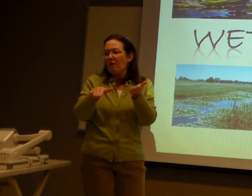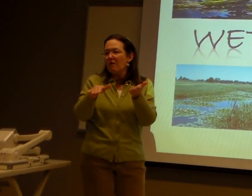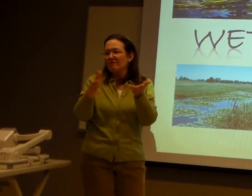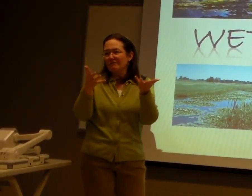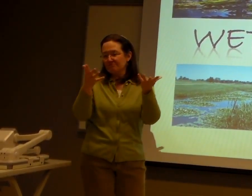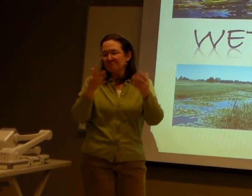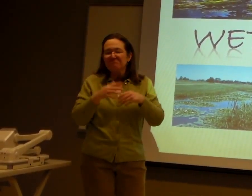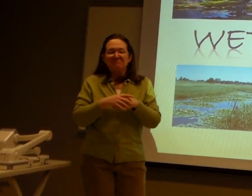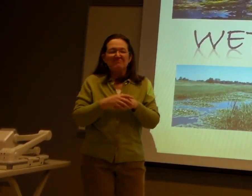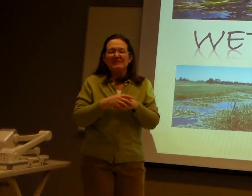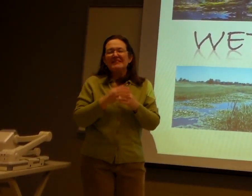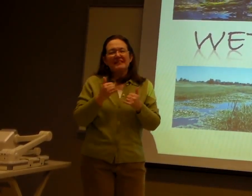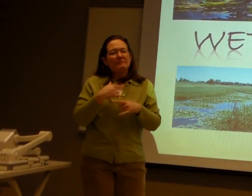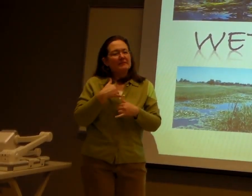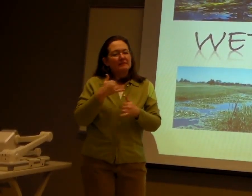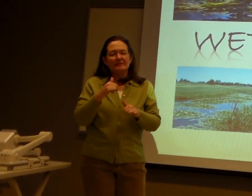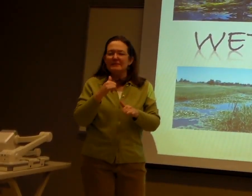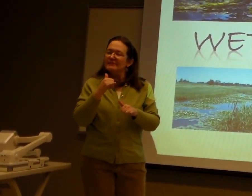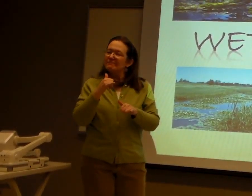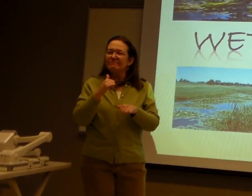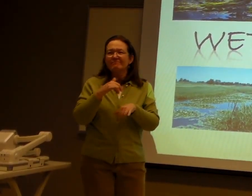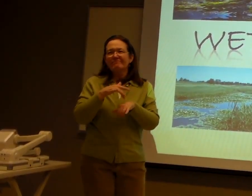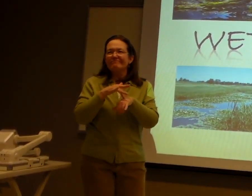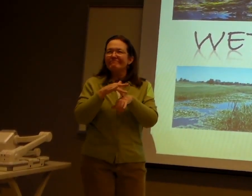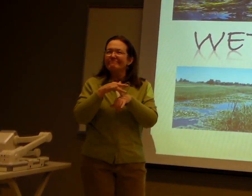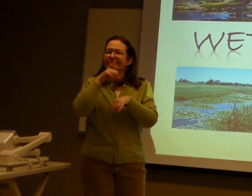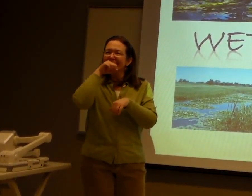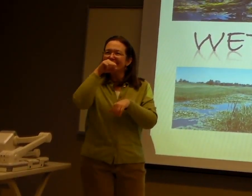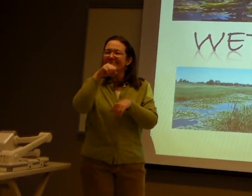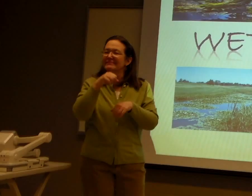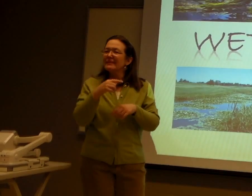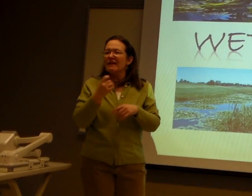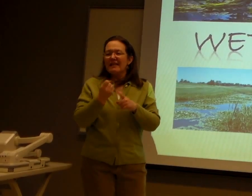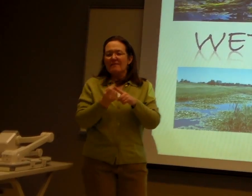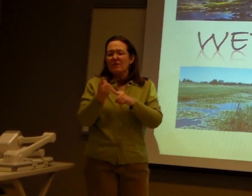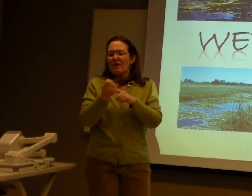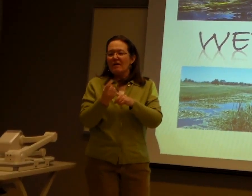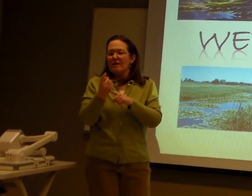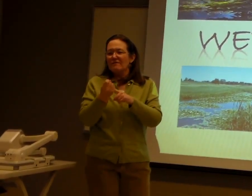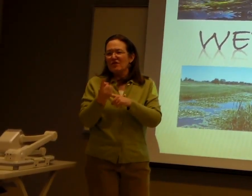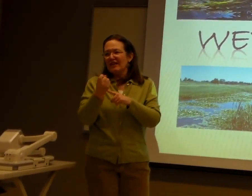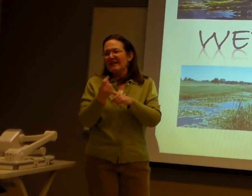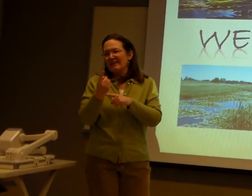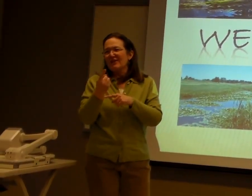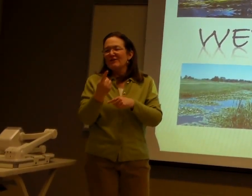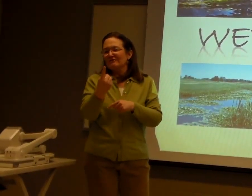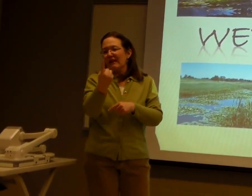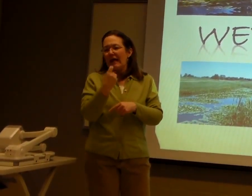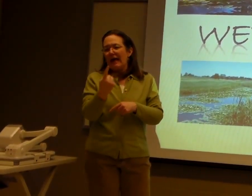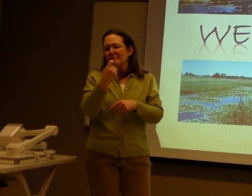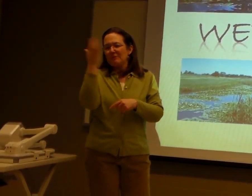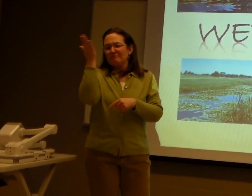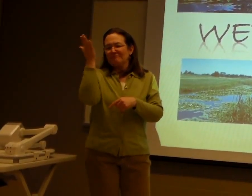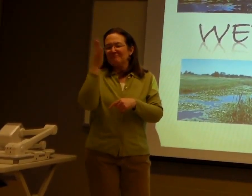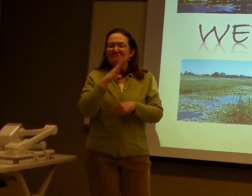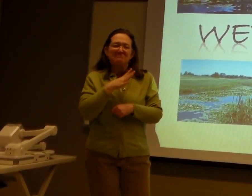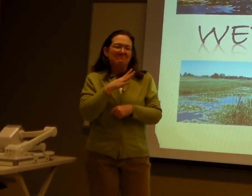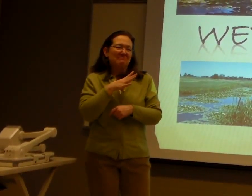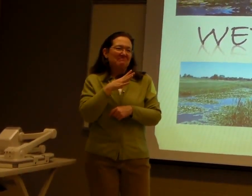So I worked there for about 2 years before I was laid off. But it's still something that I enjoy coming every